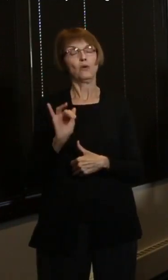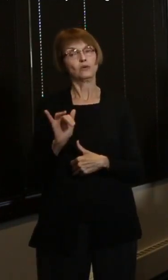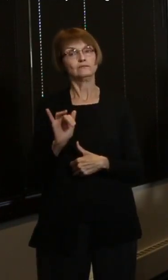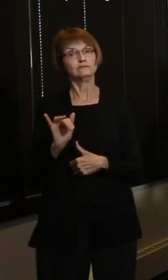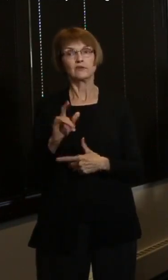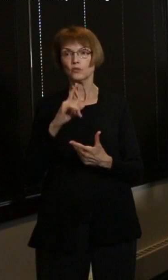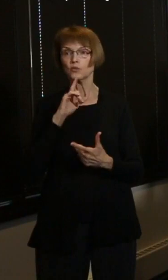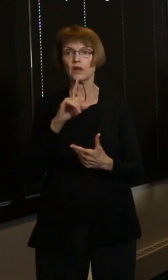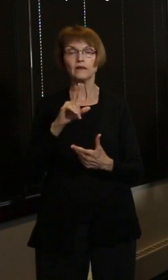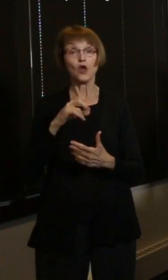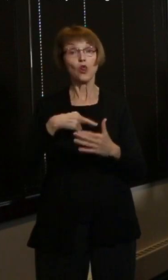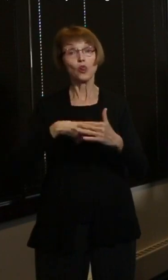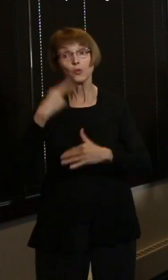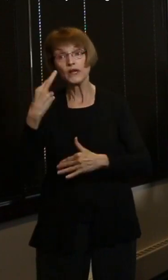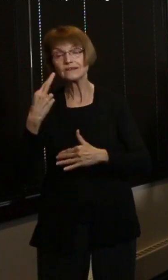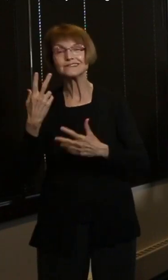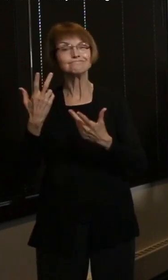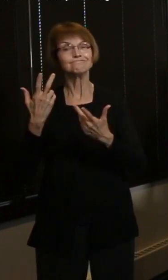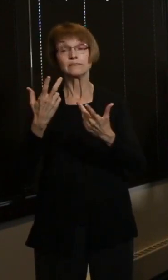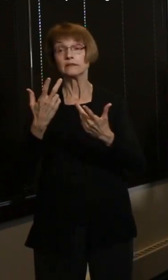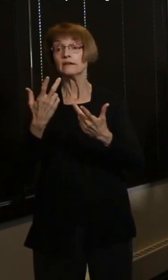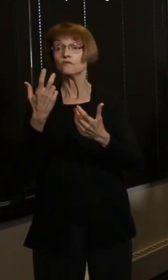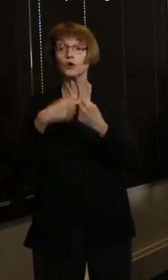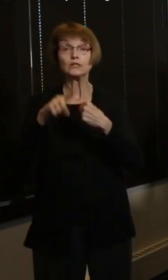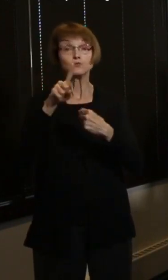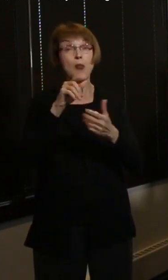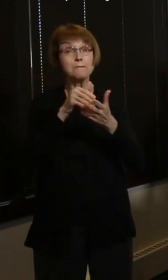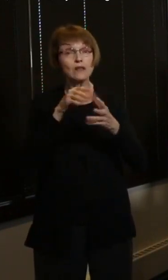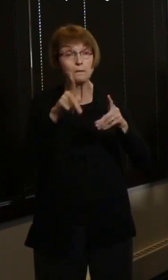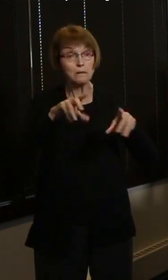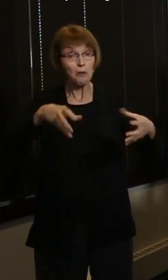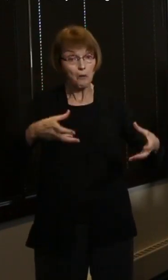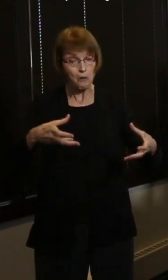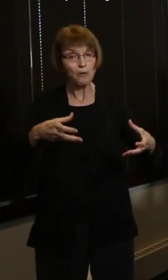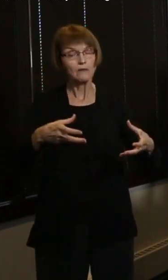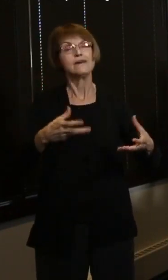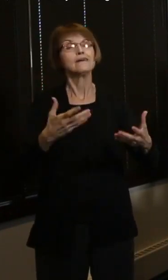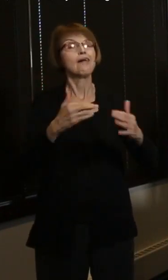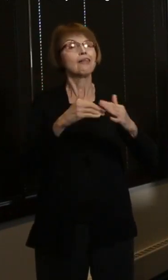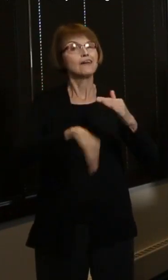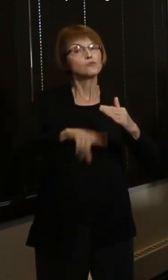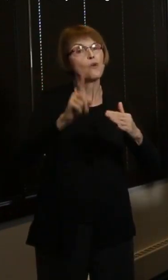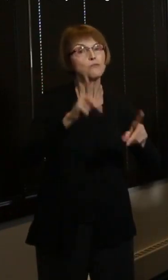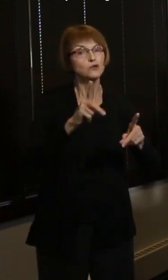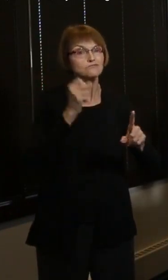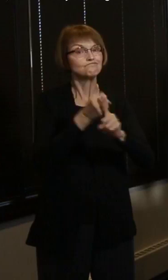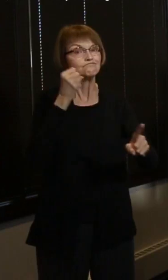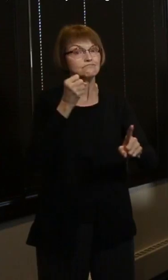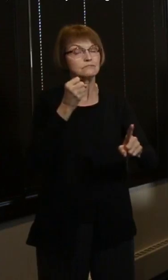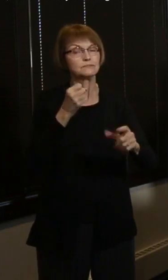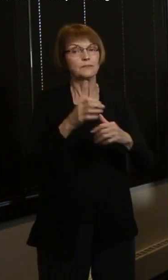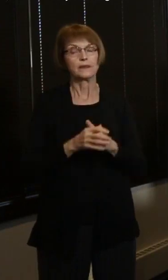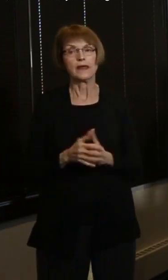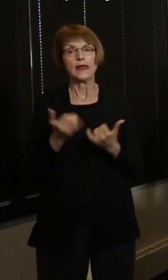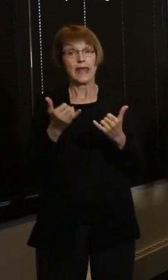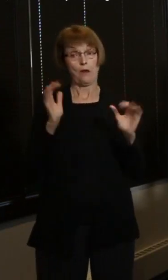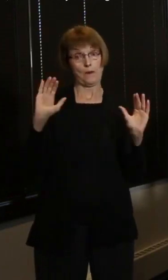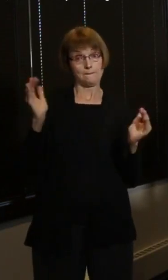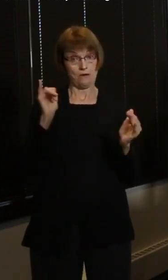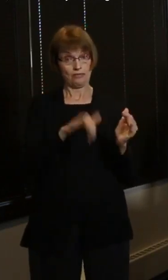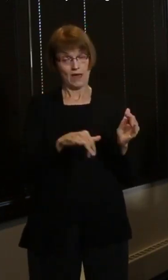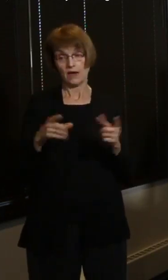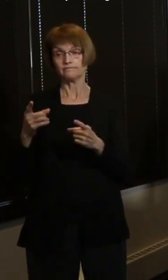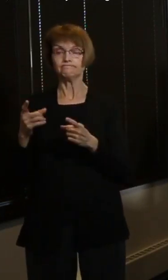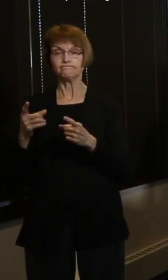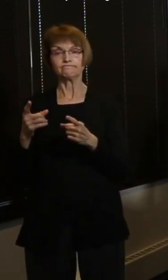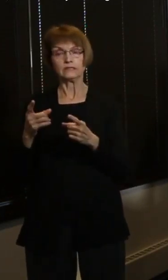less than 1 in a million of having this serious side effect. So to put that into a little bit of perspective,